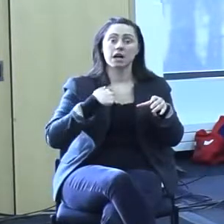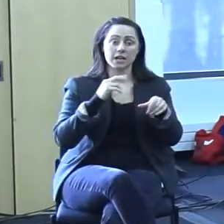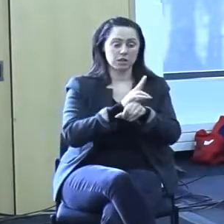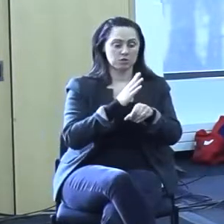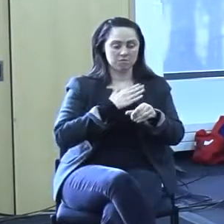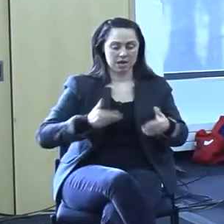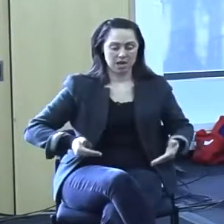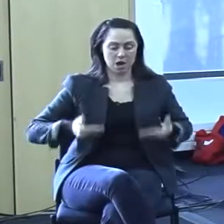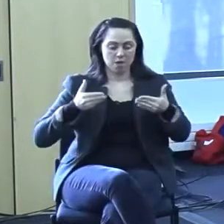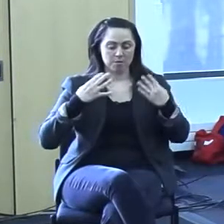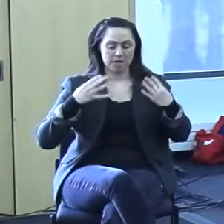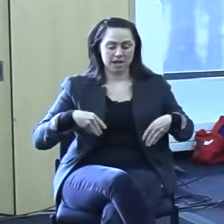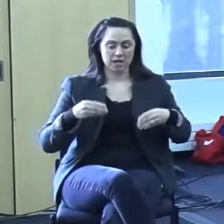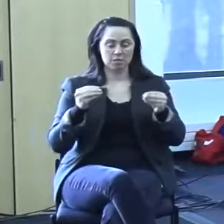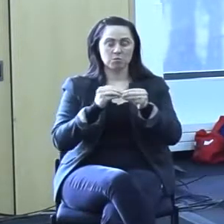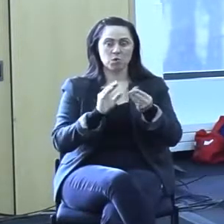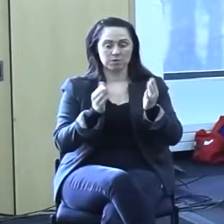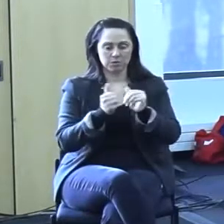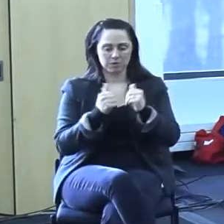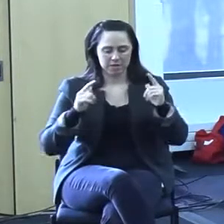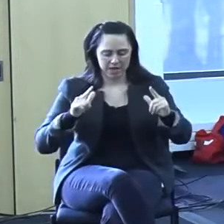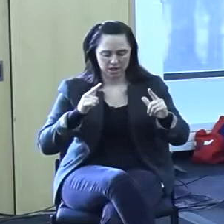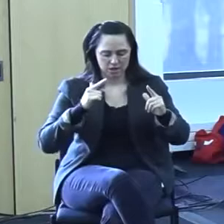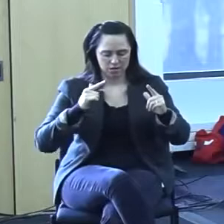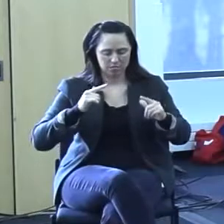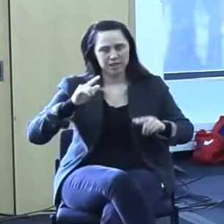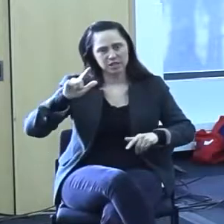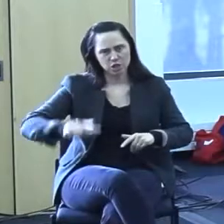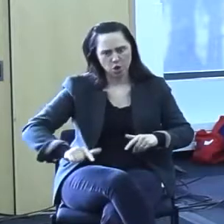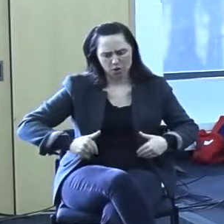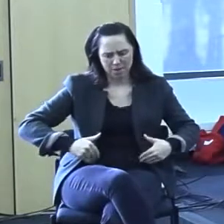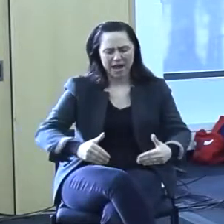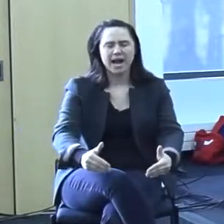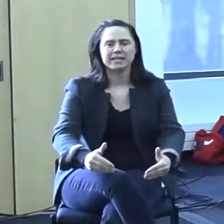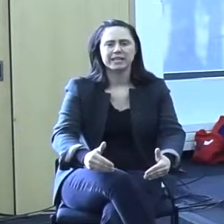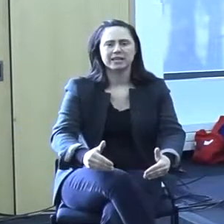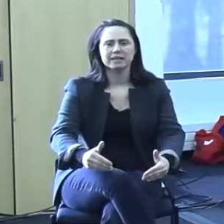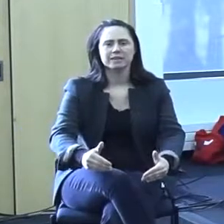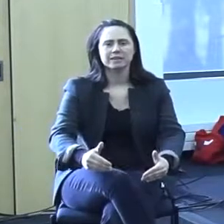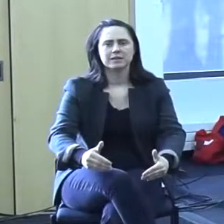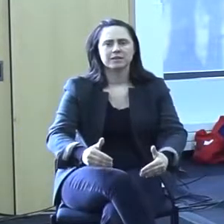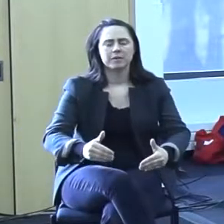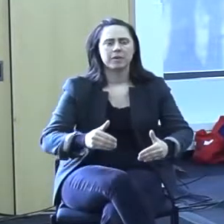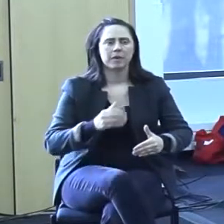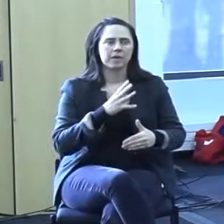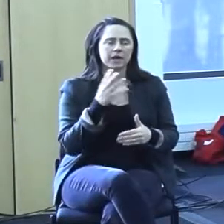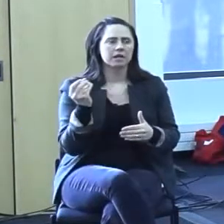upper body more than my lower body, and um,